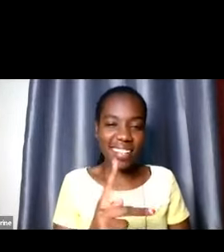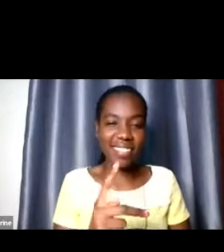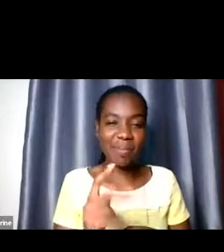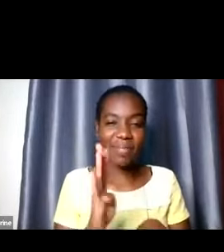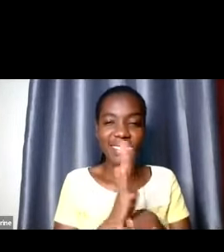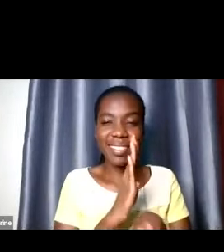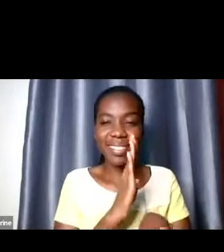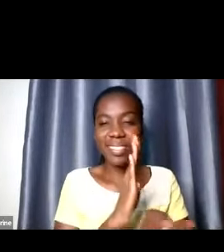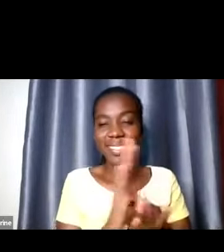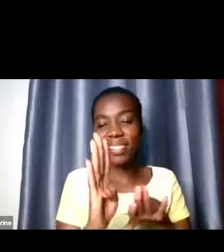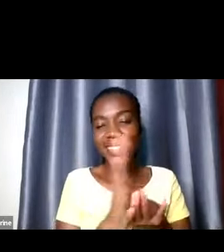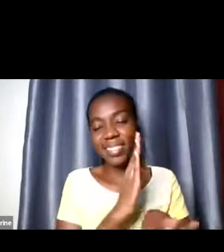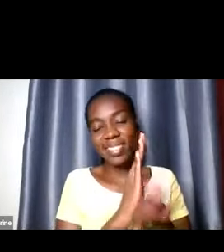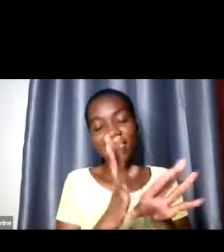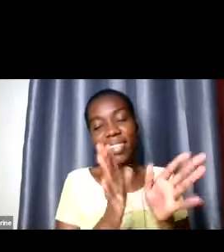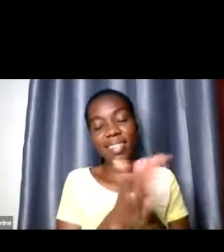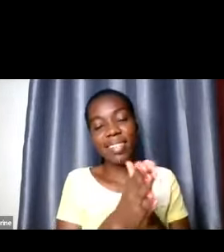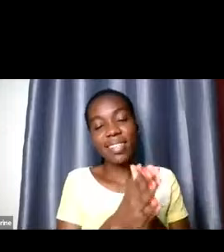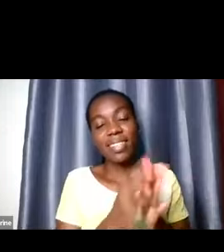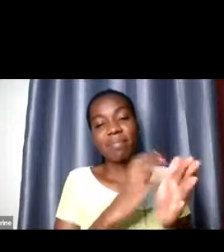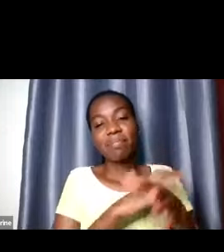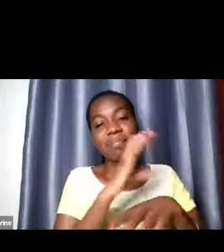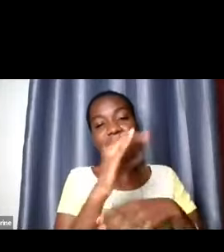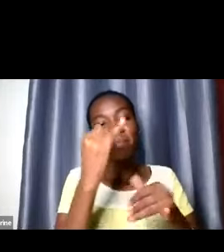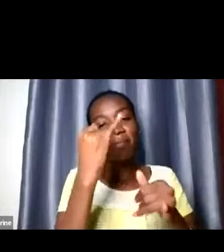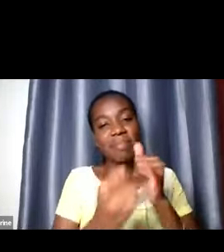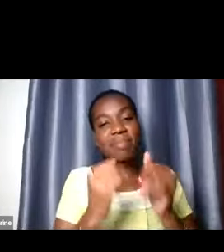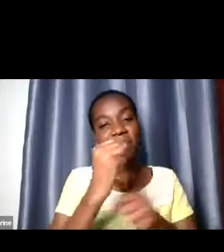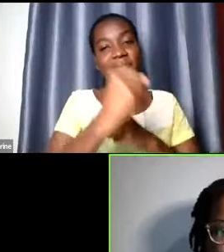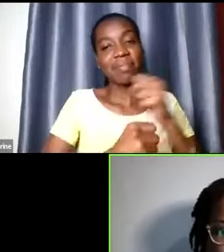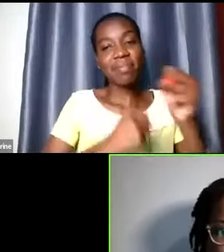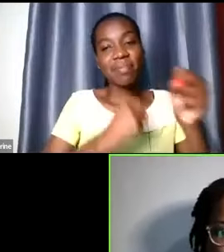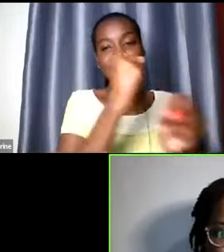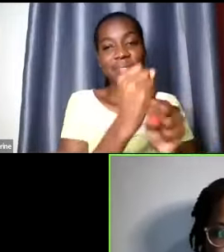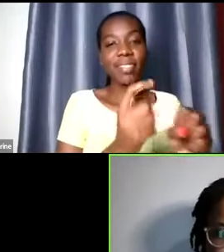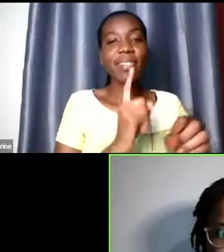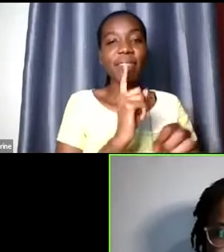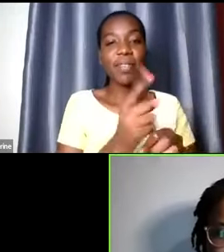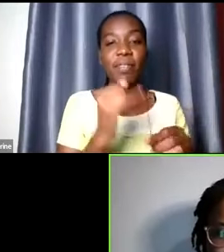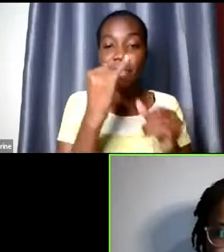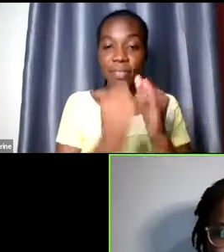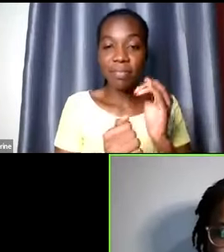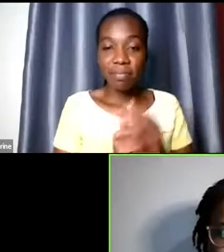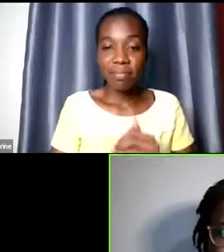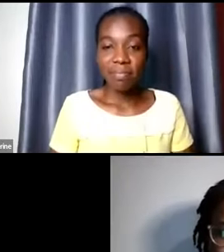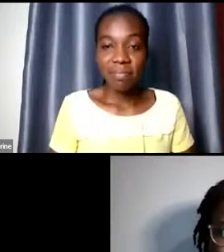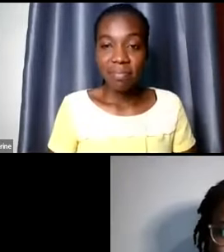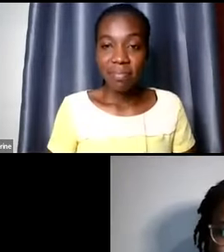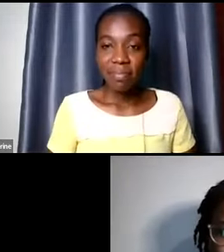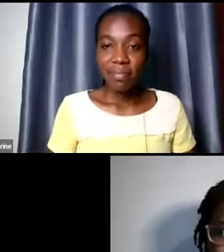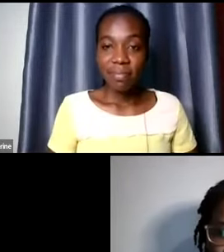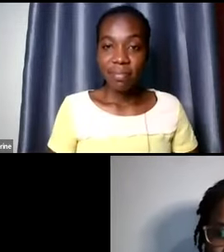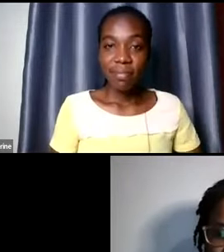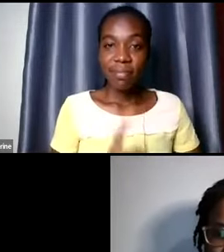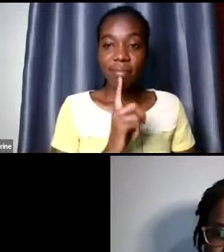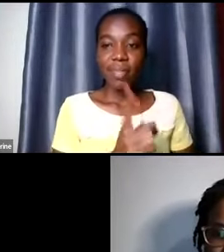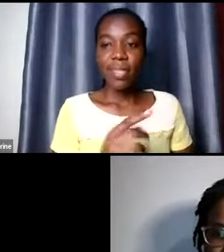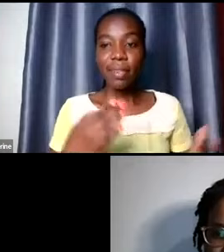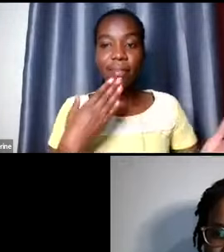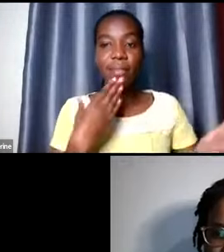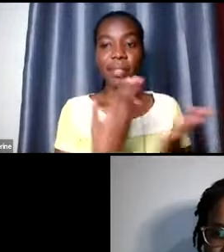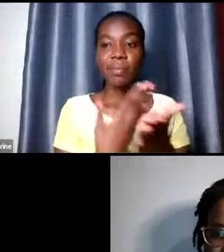of year. All right, so Mr. Olo, please come and tell us your parting shot. So thank you,